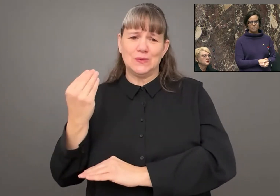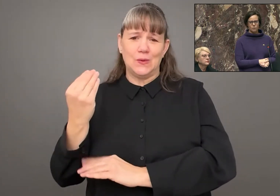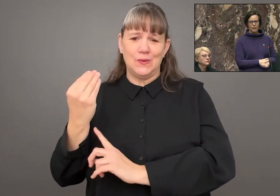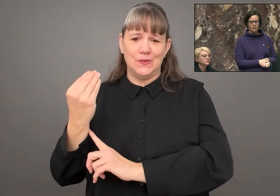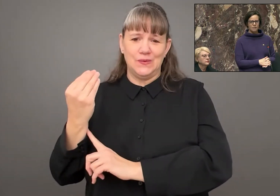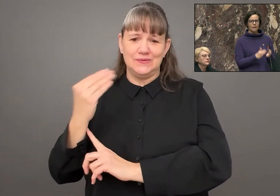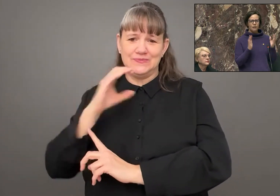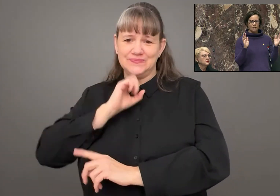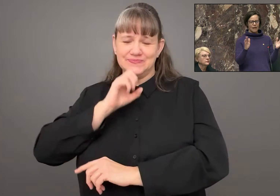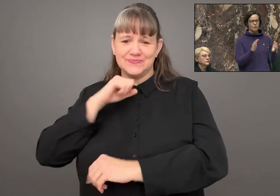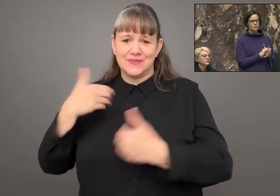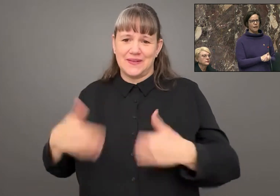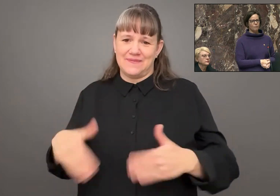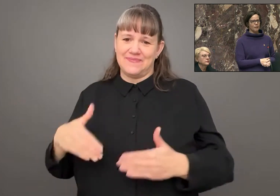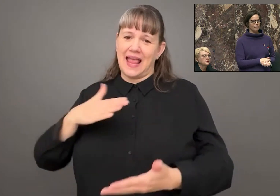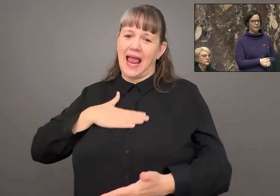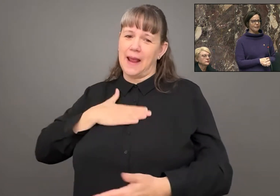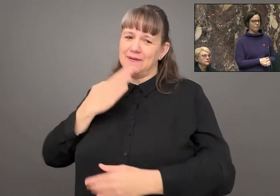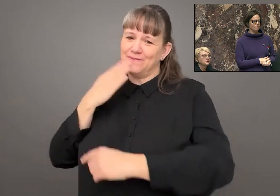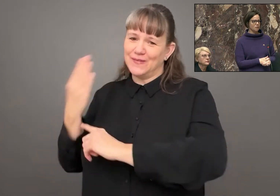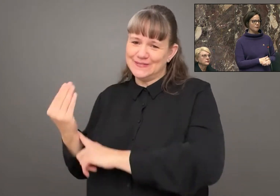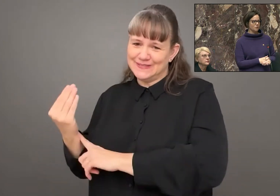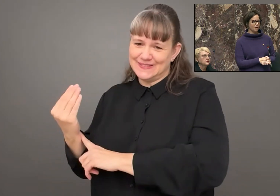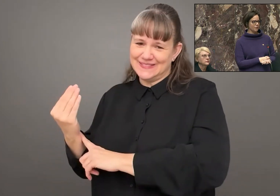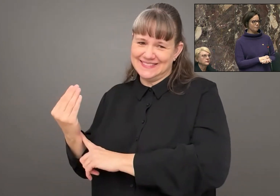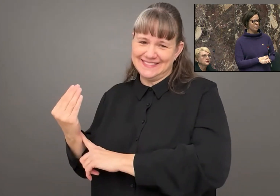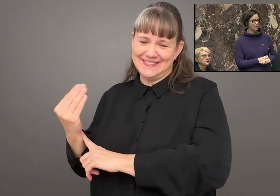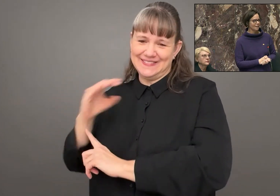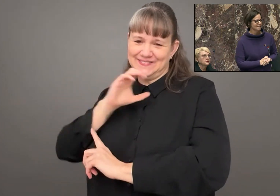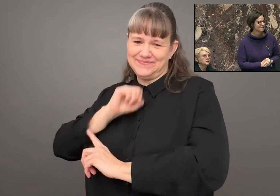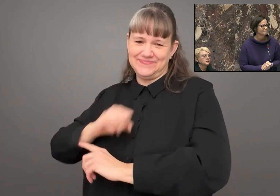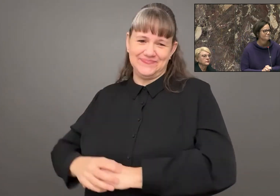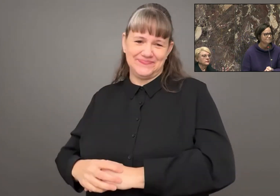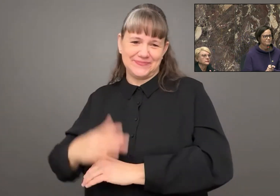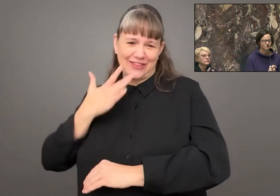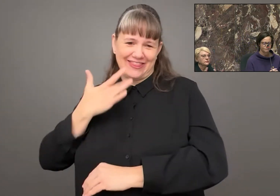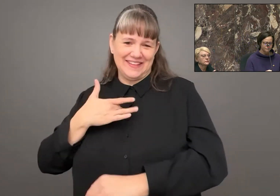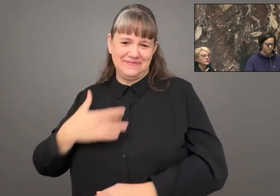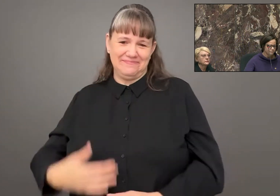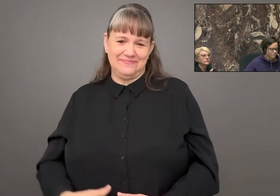to Basil Wells. Could the House help me make them feel special on their birthdays?